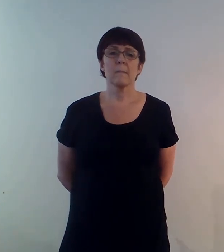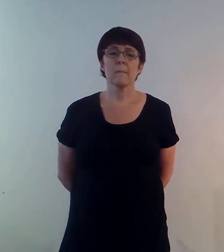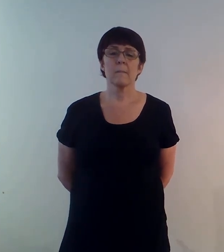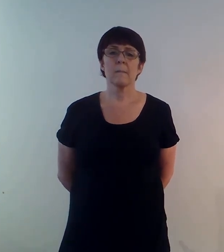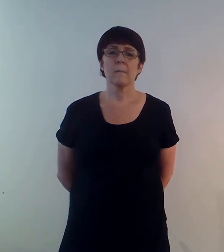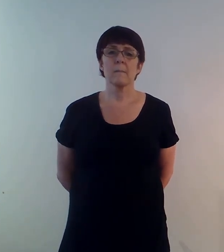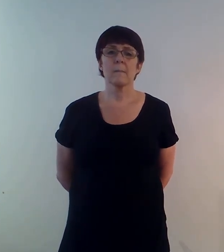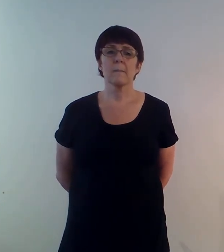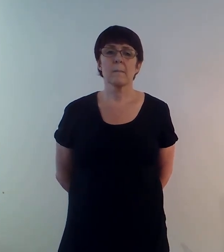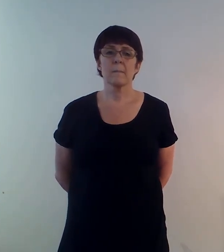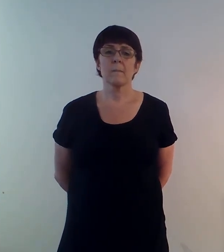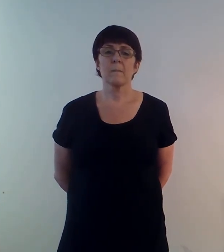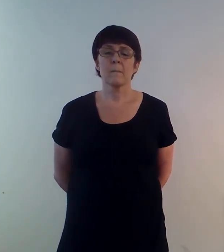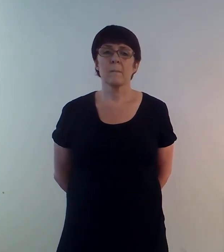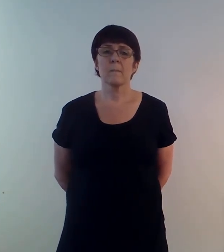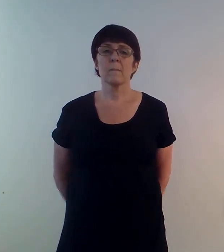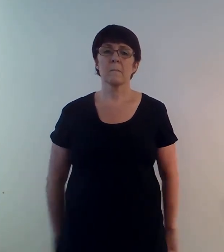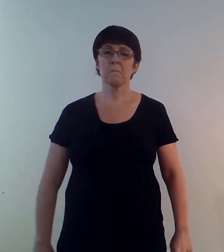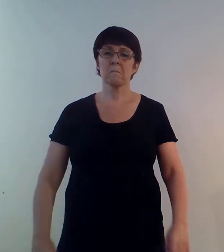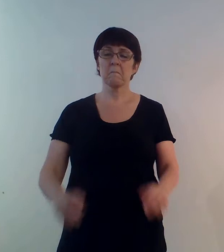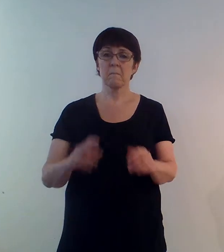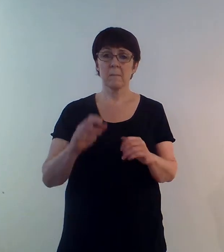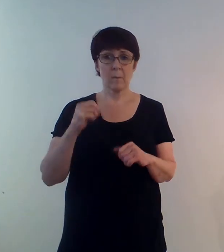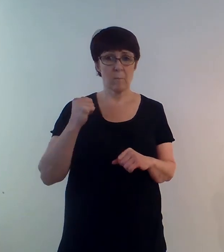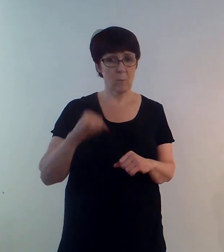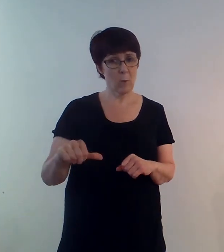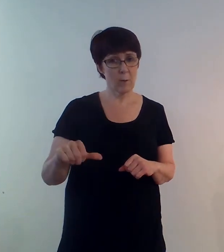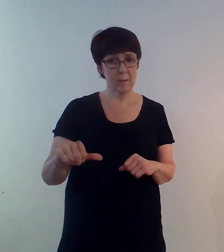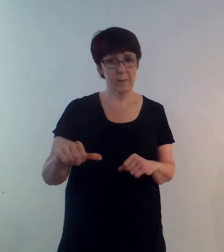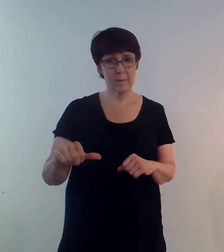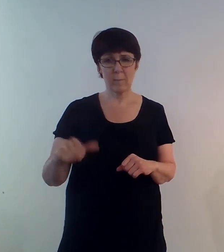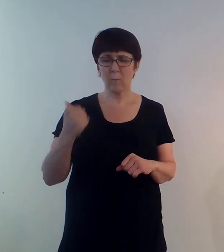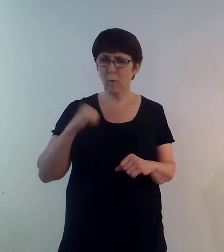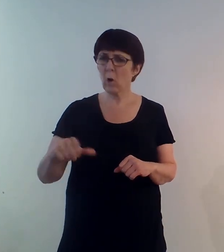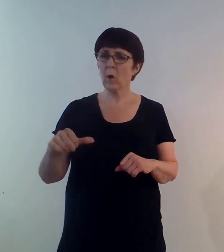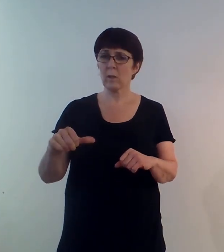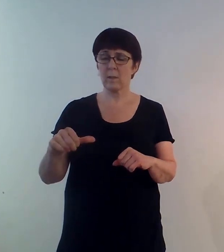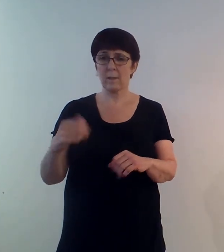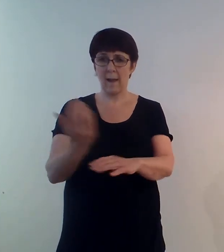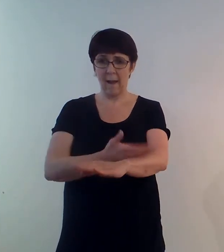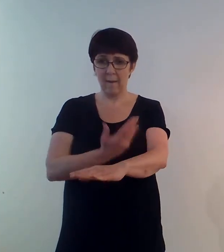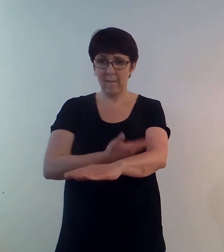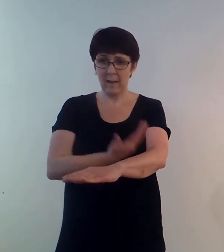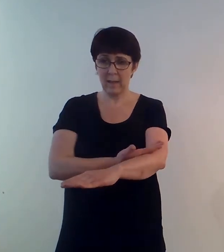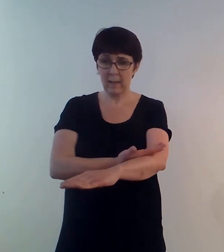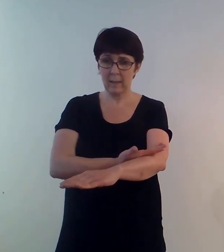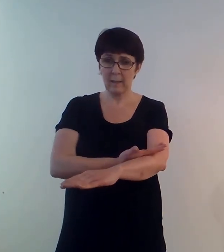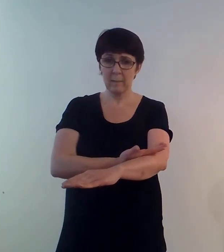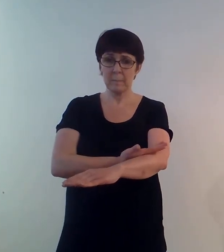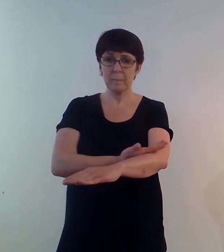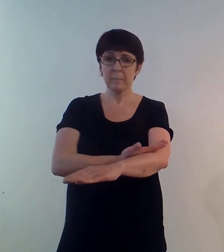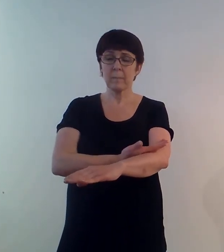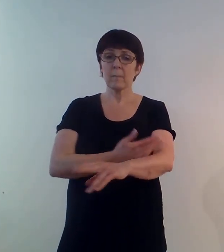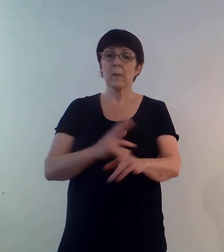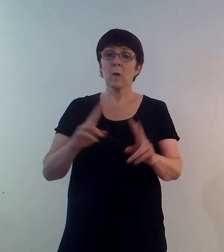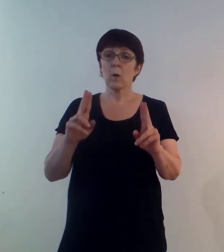3, 2, 1. And relax. Awesome work, guys. So we'll move on to the final exercise, which is going to be the pike